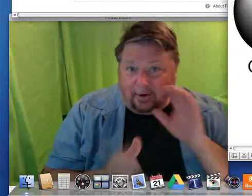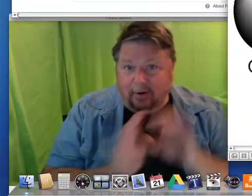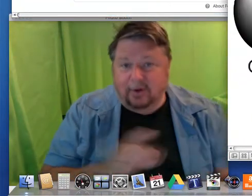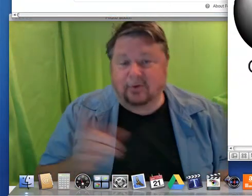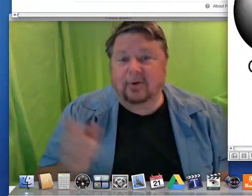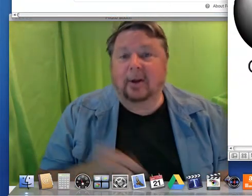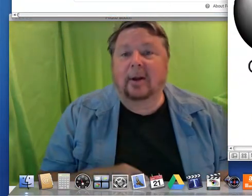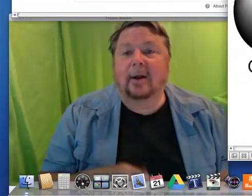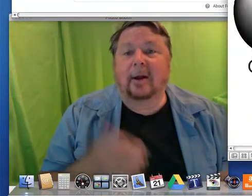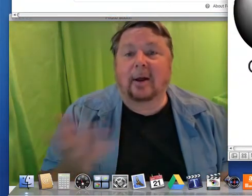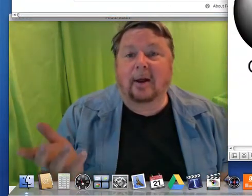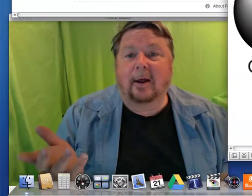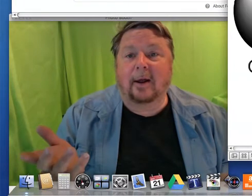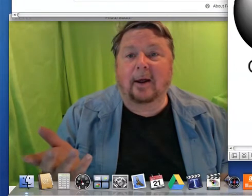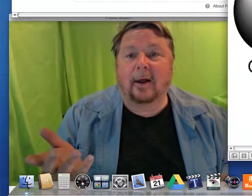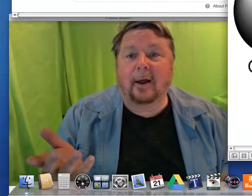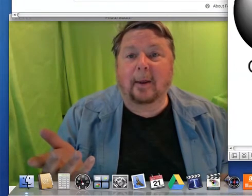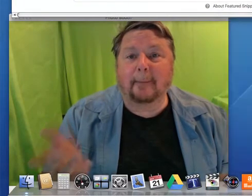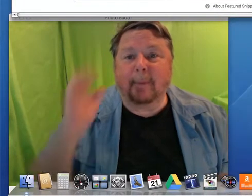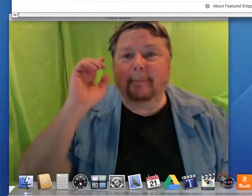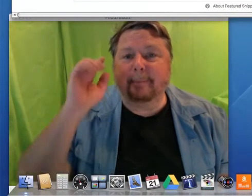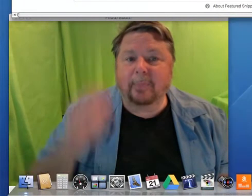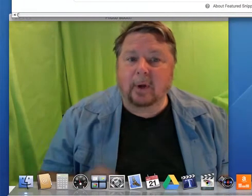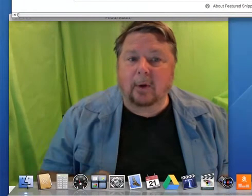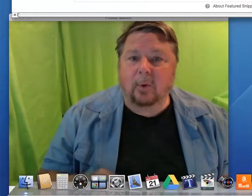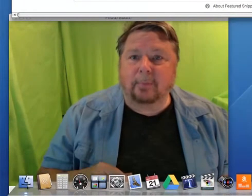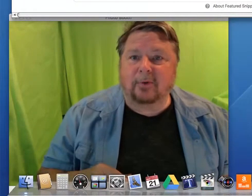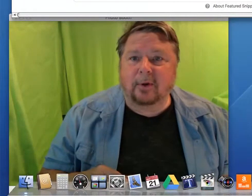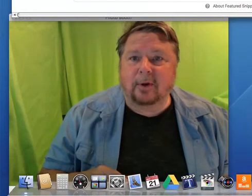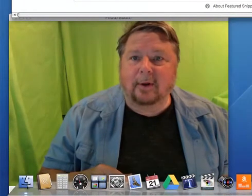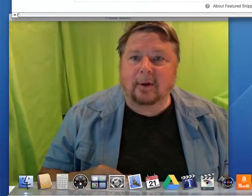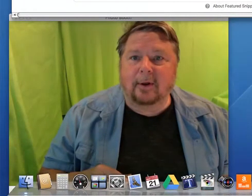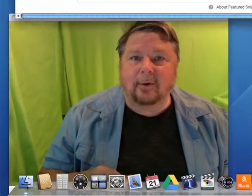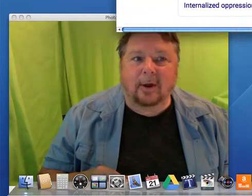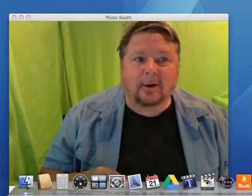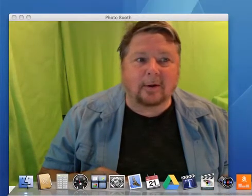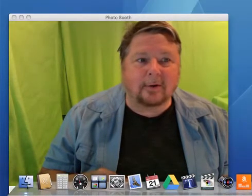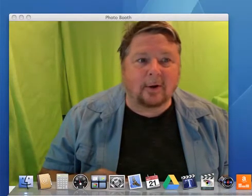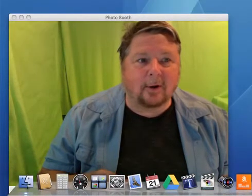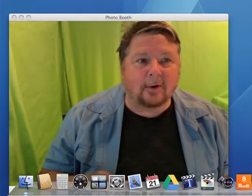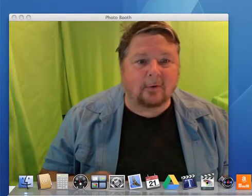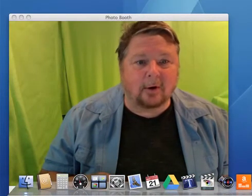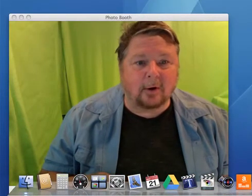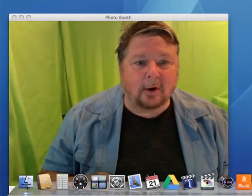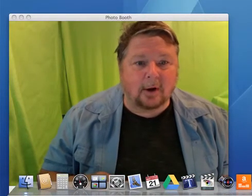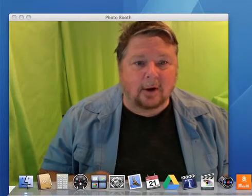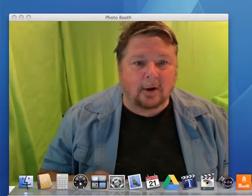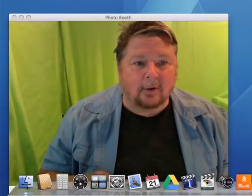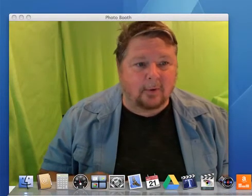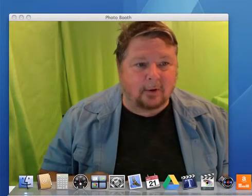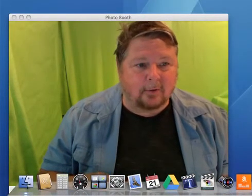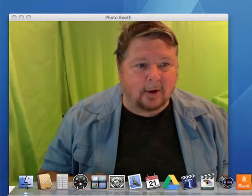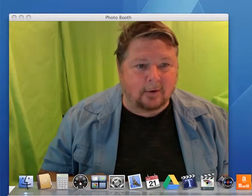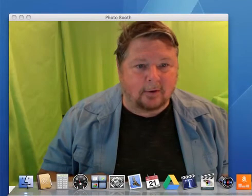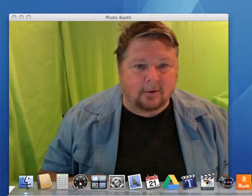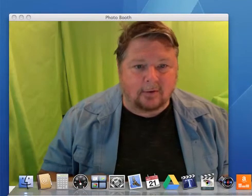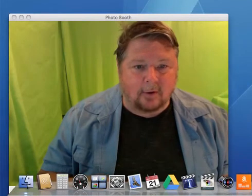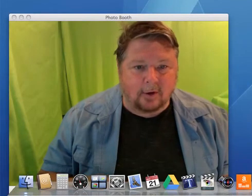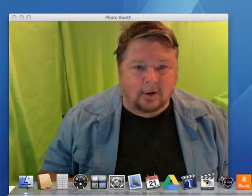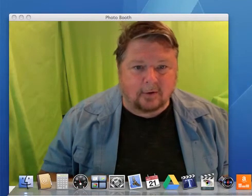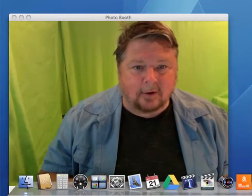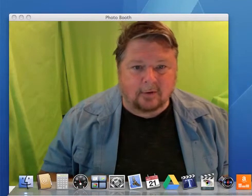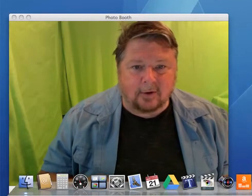don't have pictures. Boop. Whoops. Okay, so let's go over here. Wow, you can